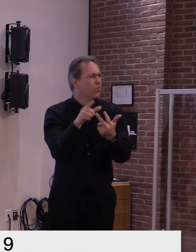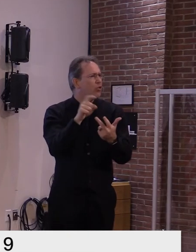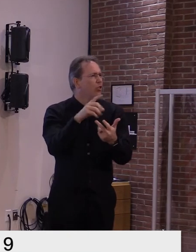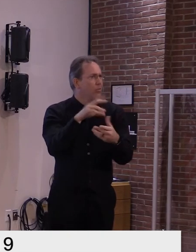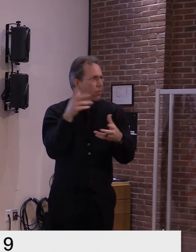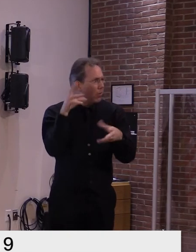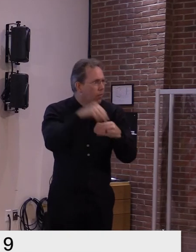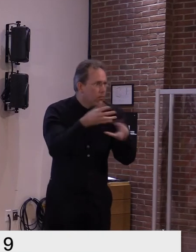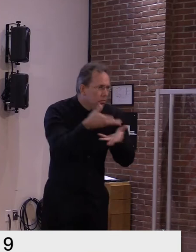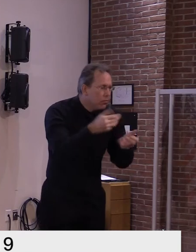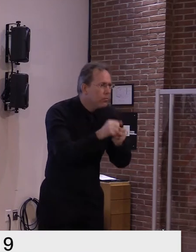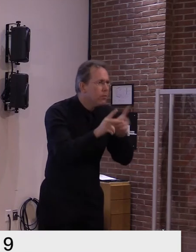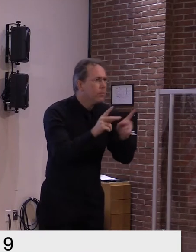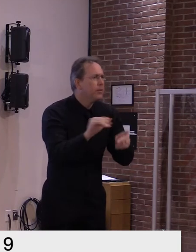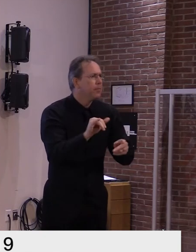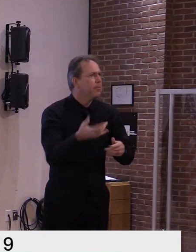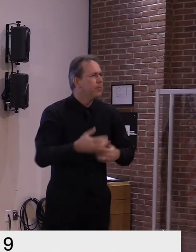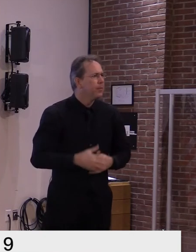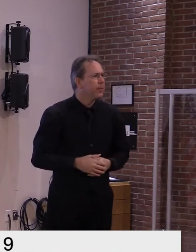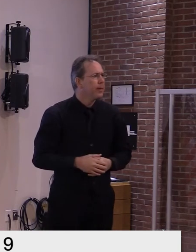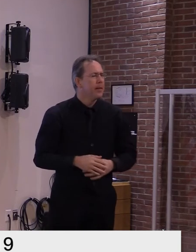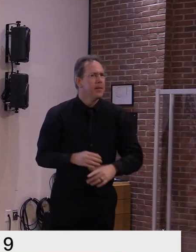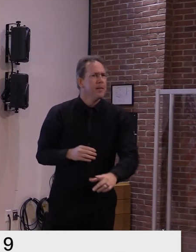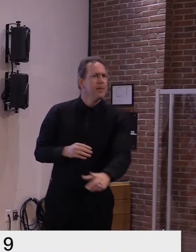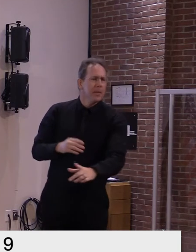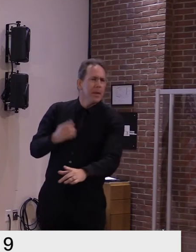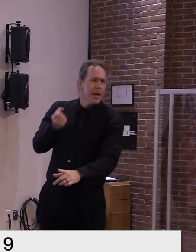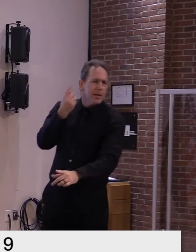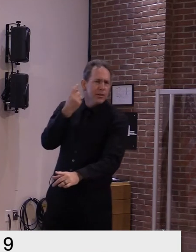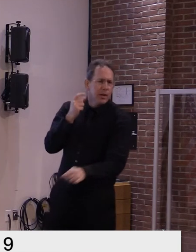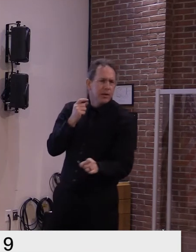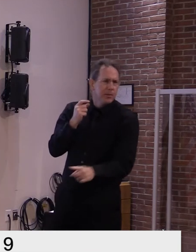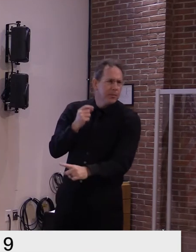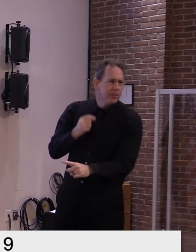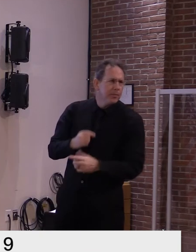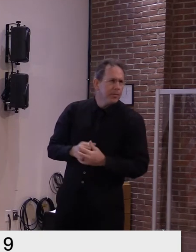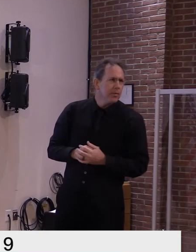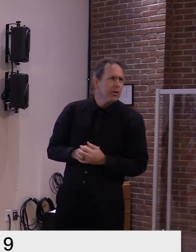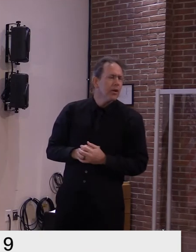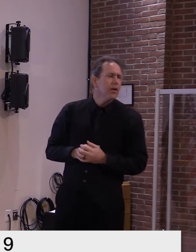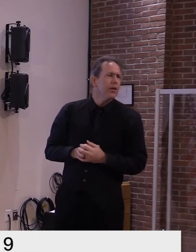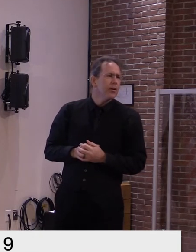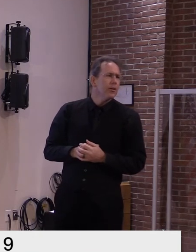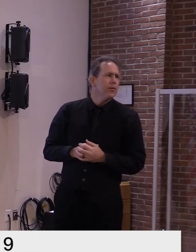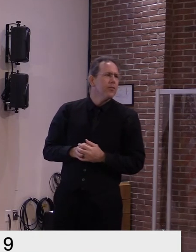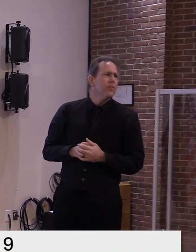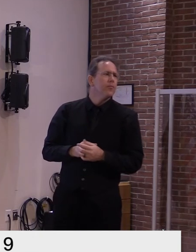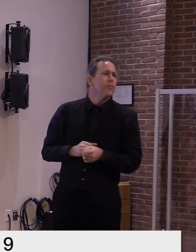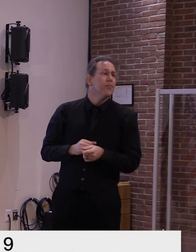I understand that, Mr. Secretary. I'm wondering, the original